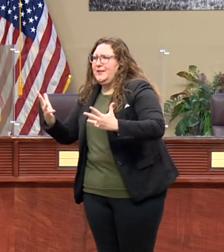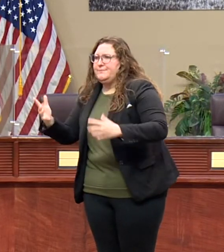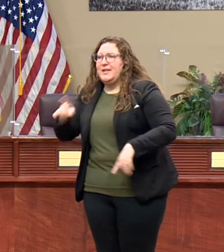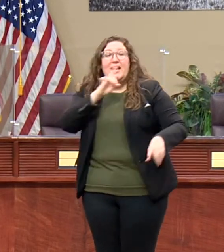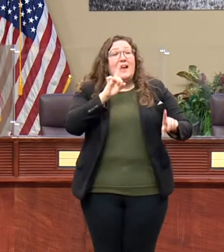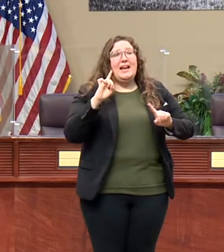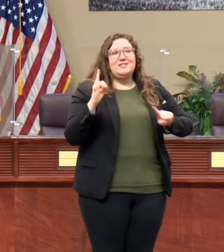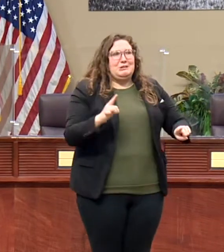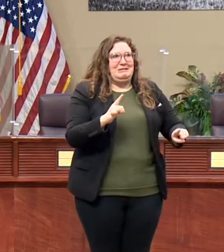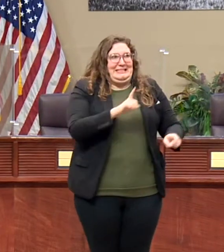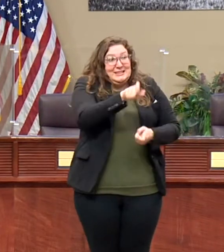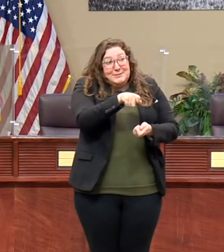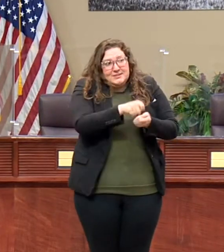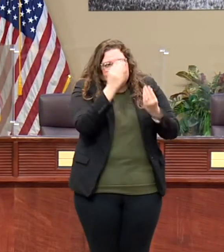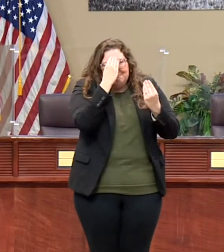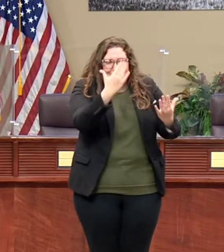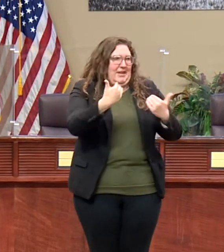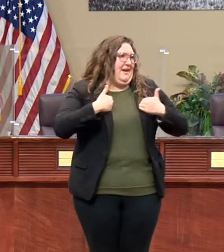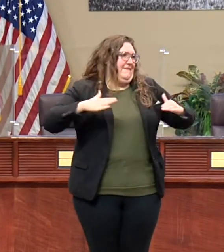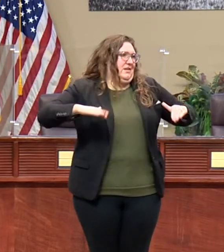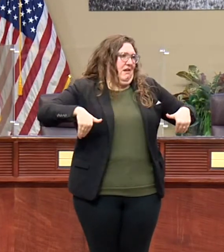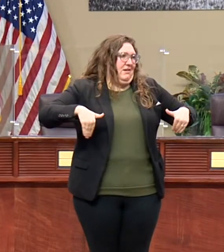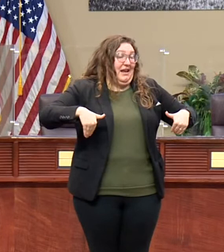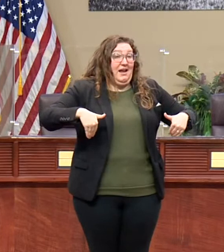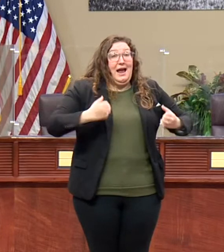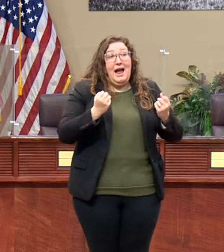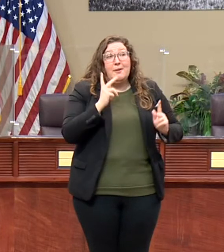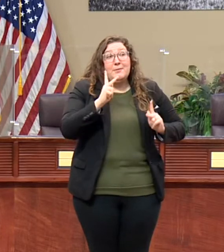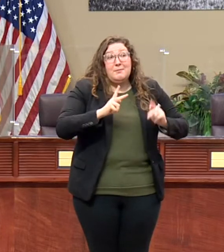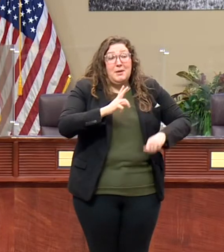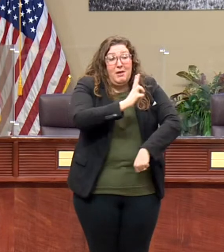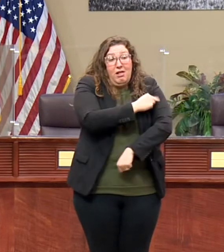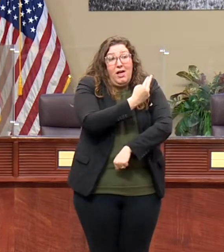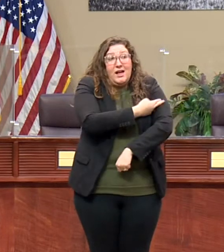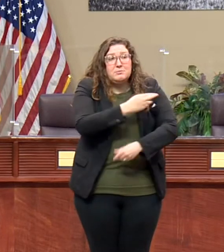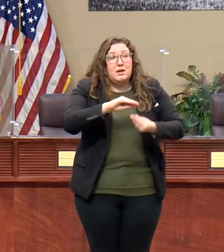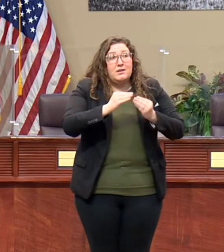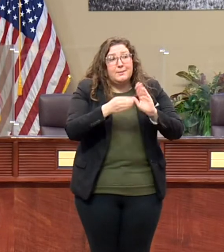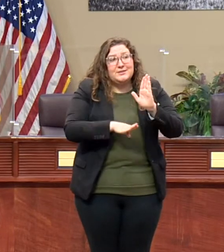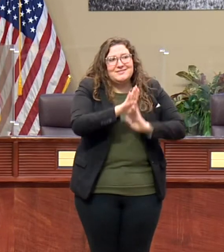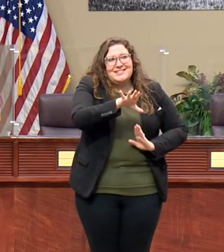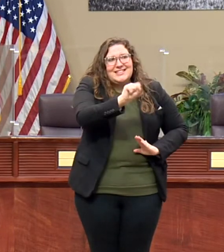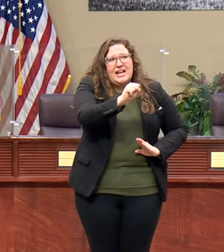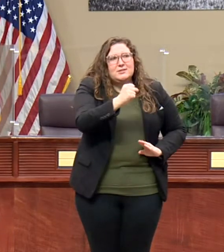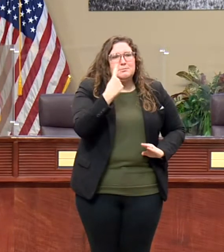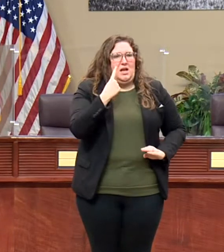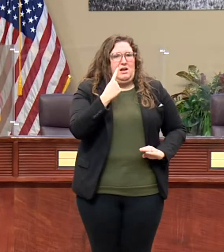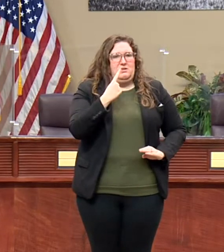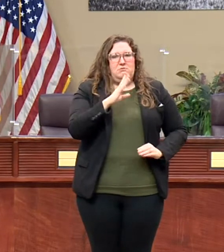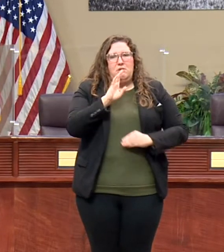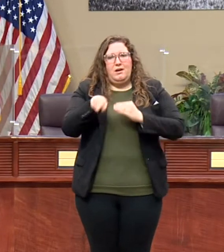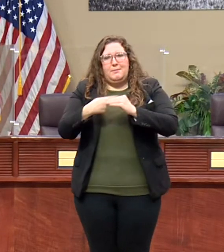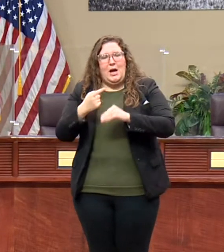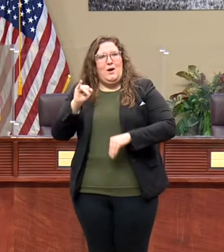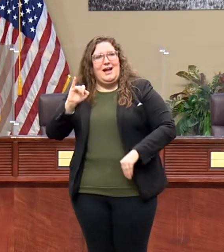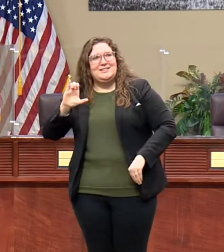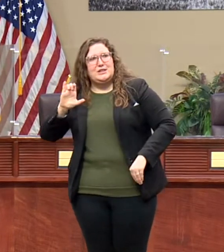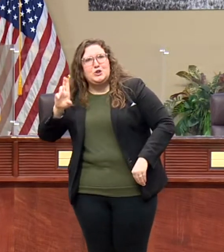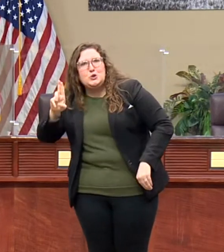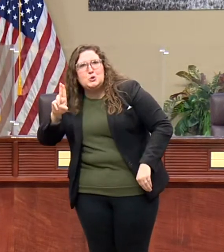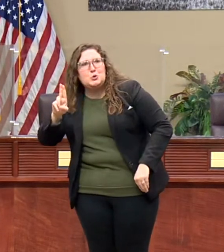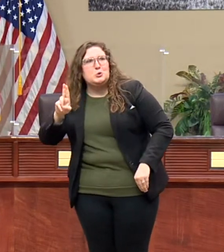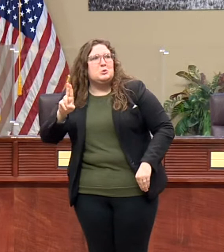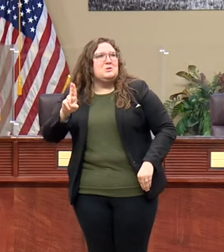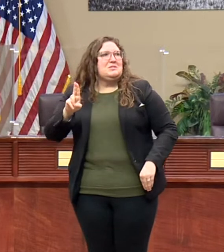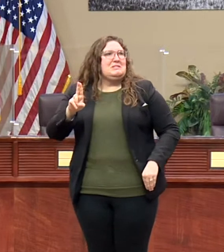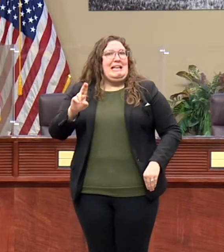trends go, the hospitalizations are increased, but the trends for ICU and severe outcomes is not